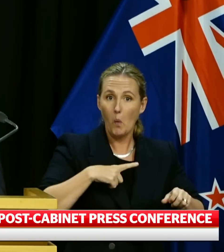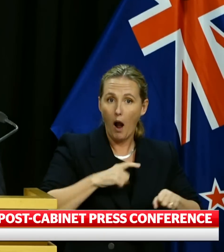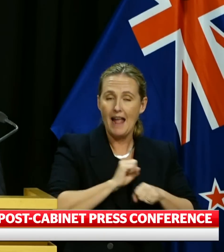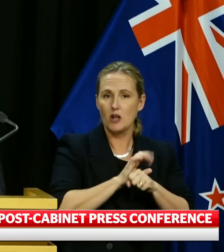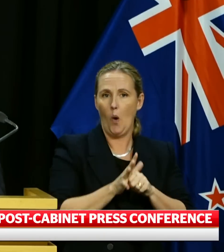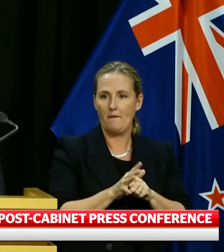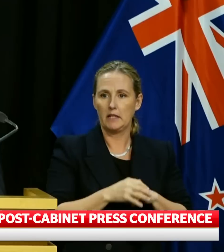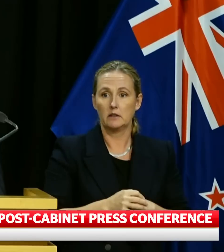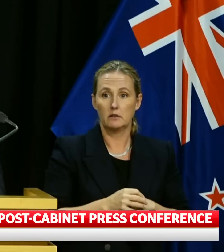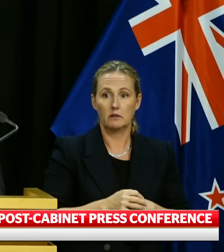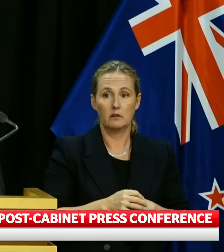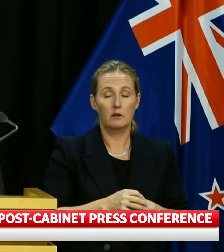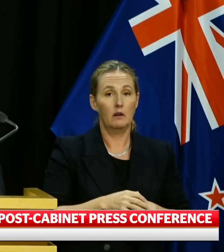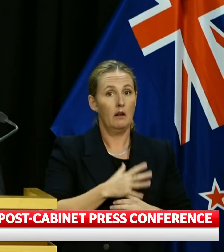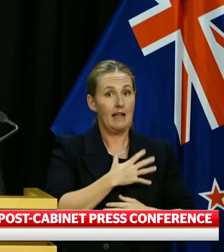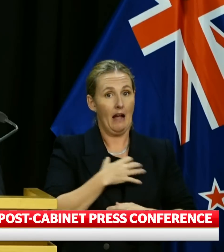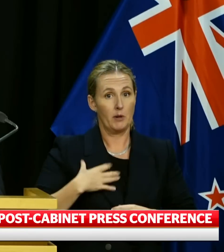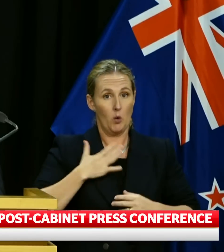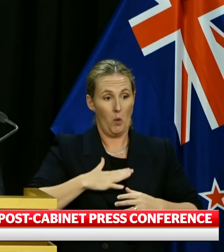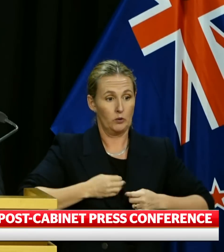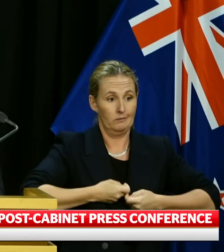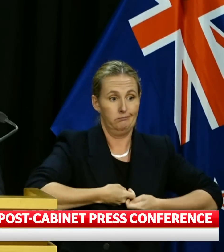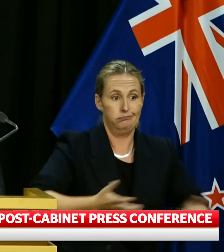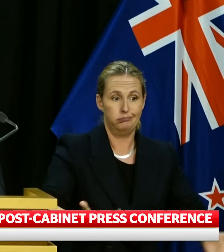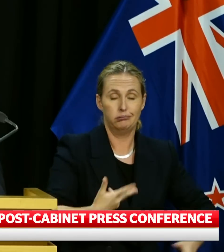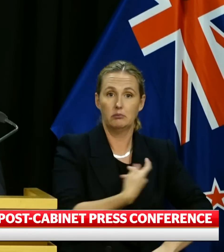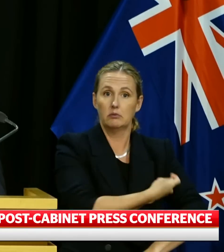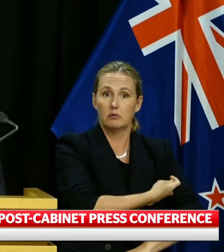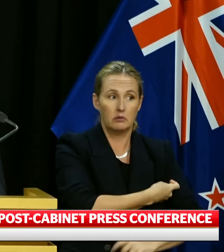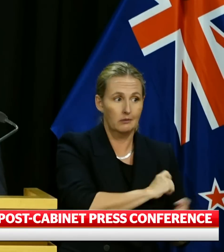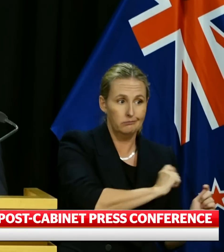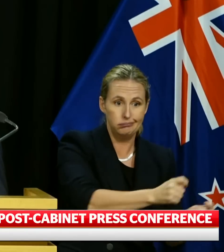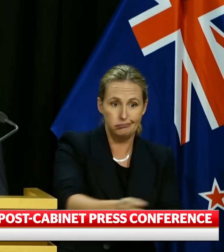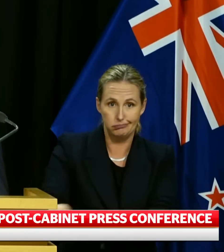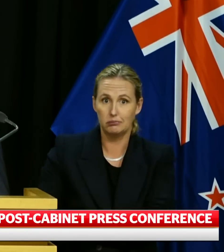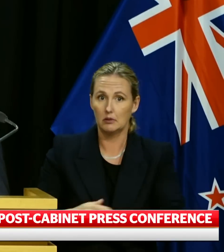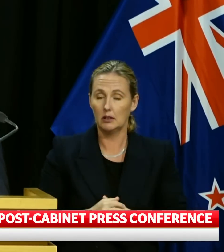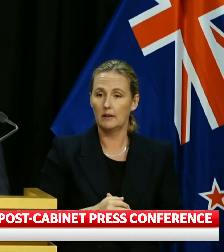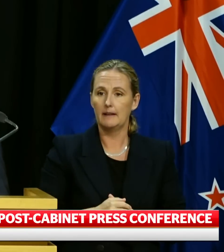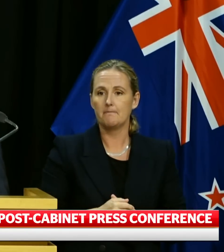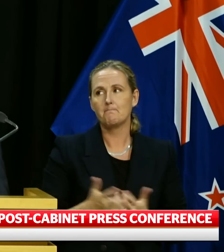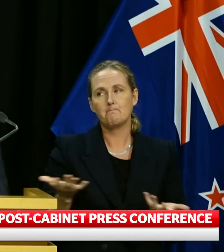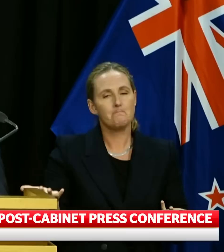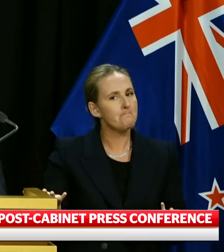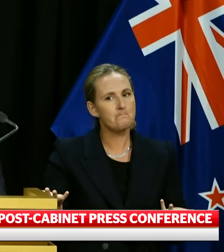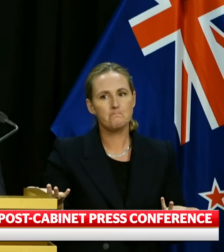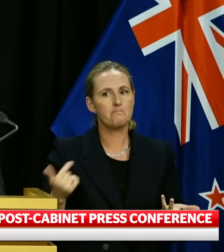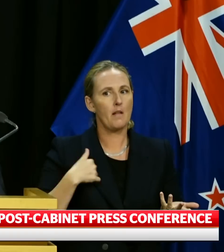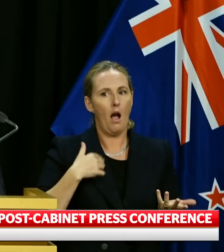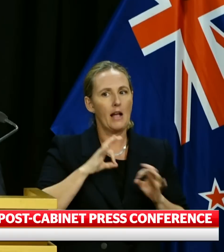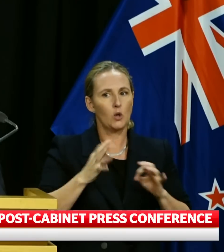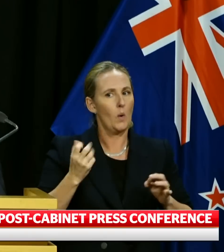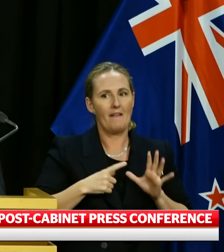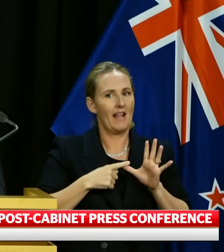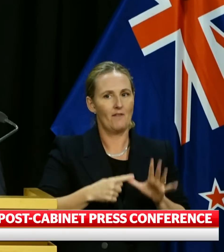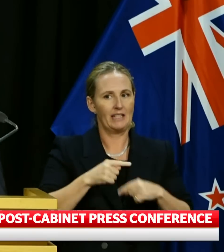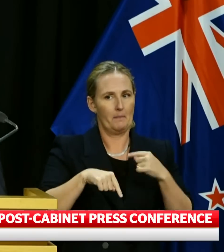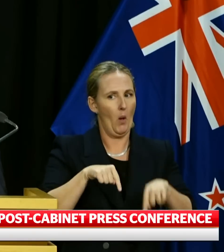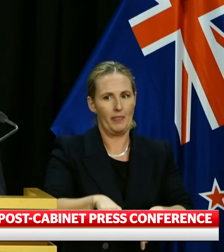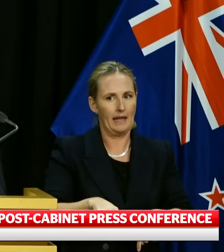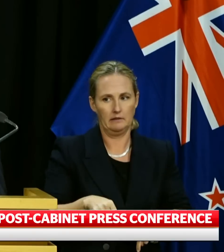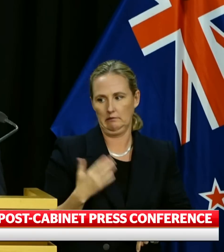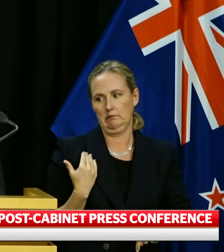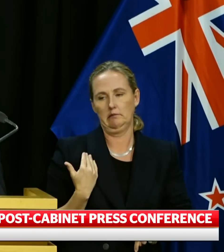availability for the vaccine, and have you had any specific advice on it? I haven't seen the most recent advice on it. Going back to when we